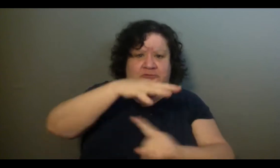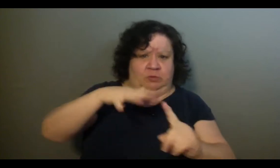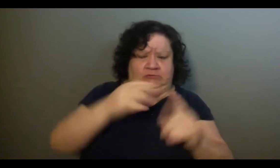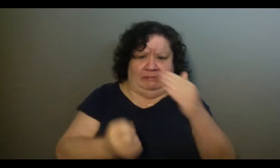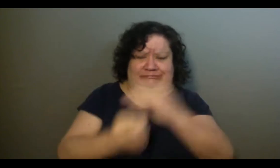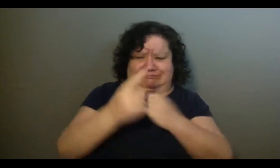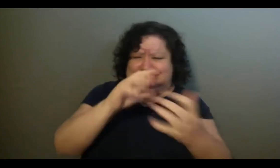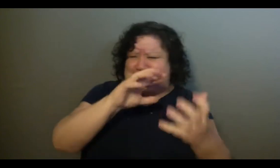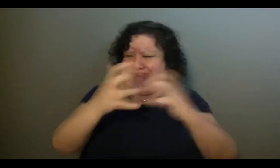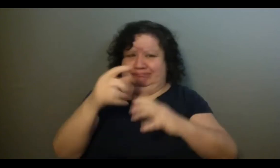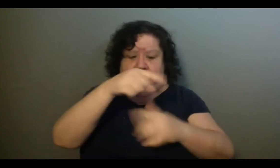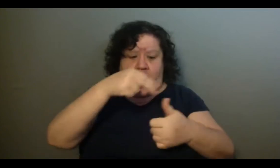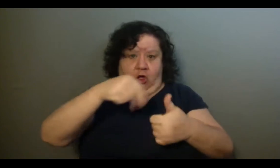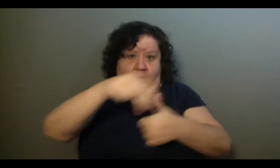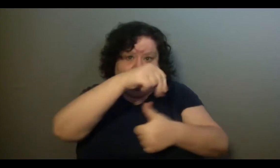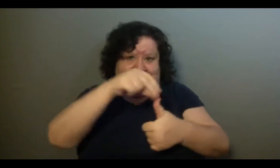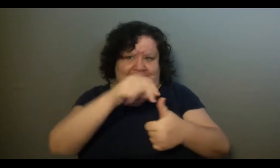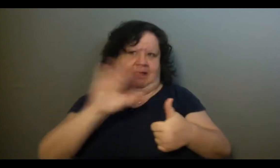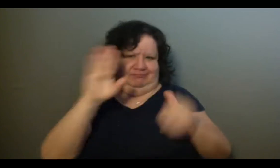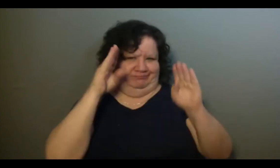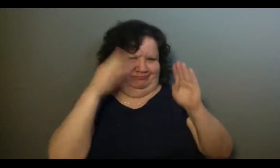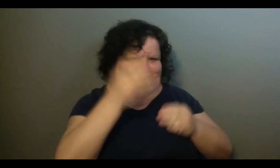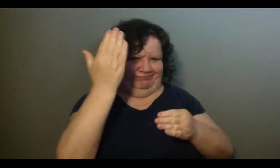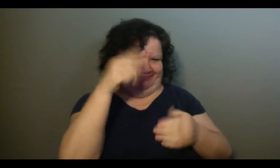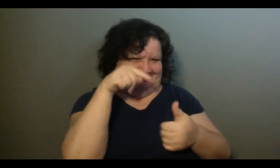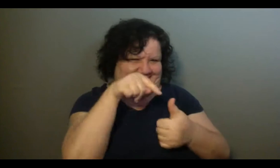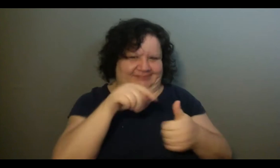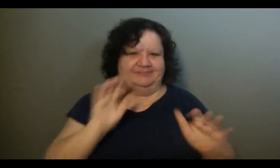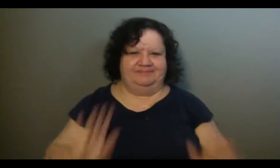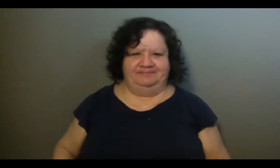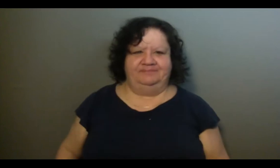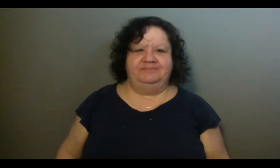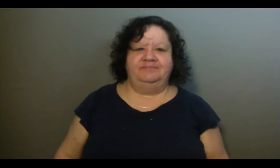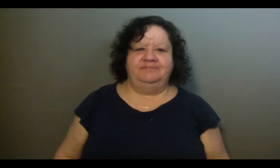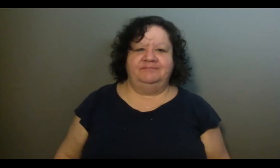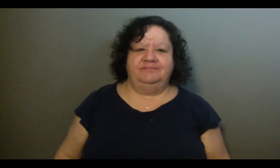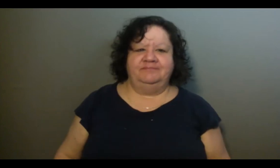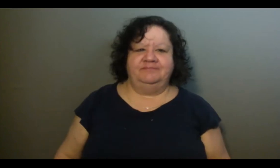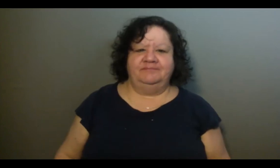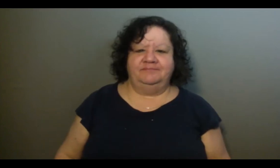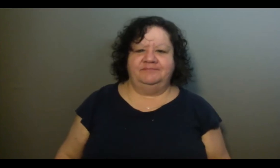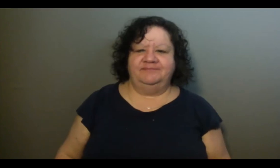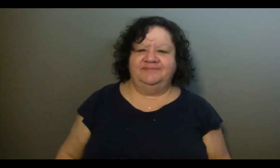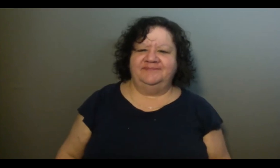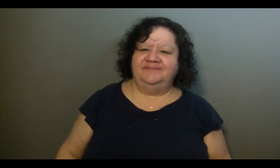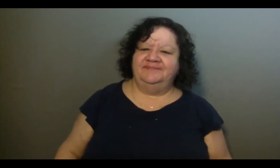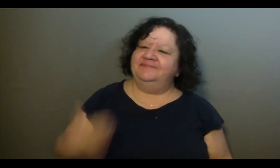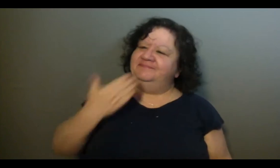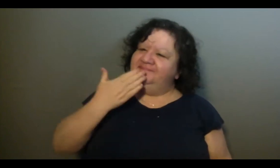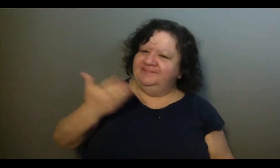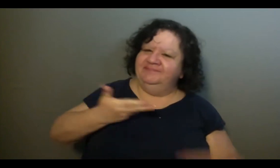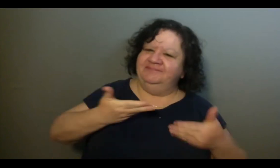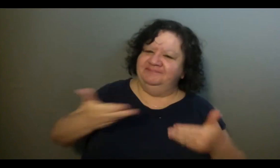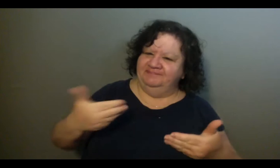you. Thank you very much for introducing me. I know my second name is very hard